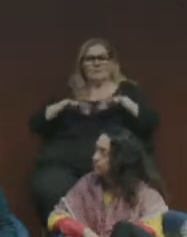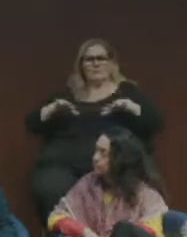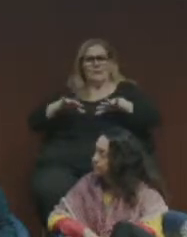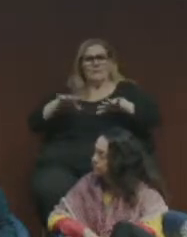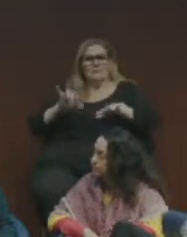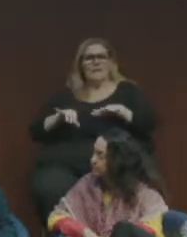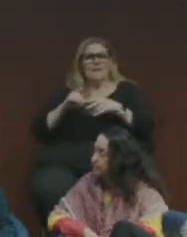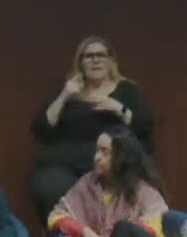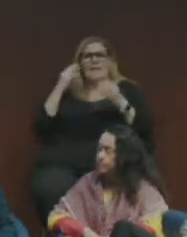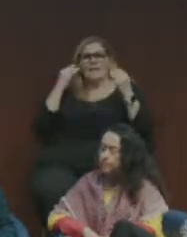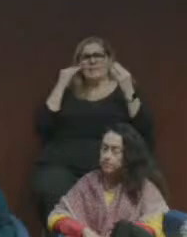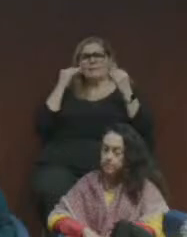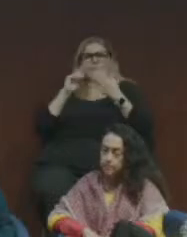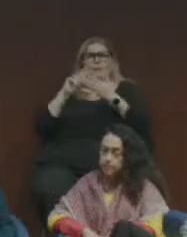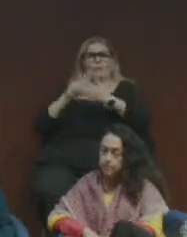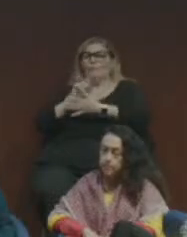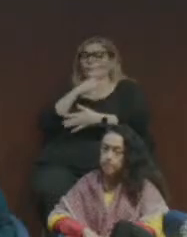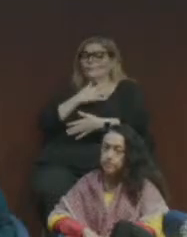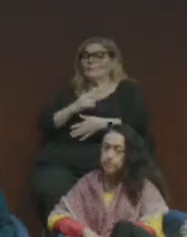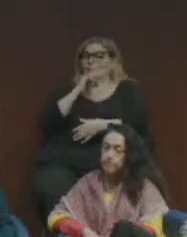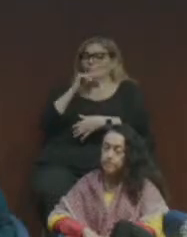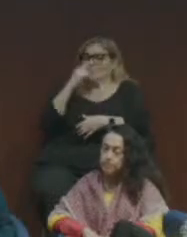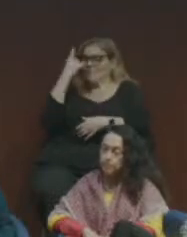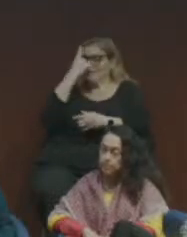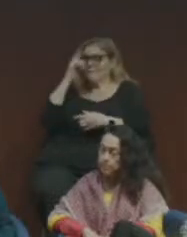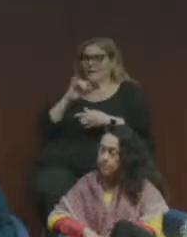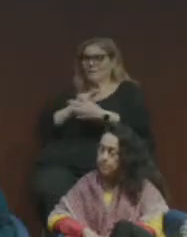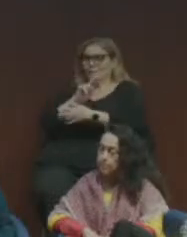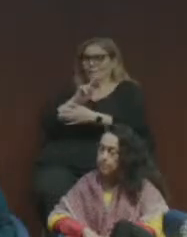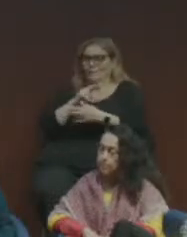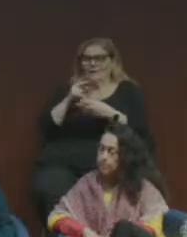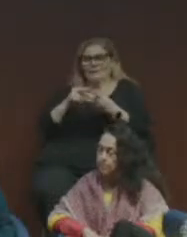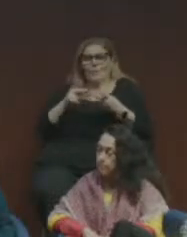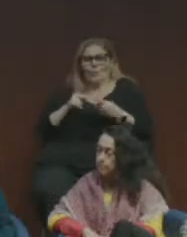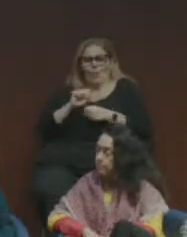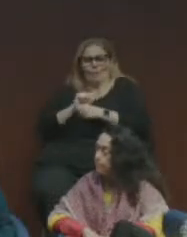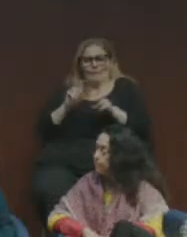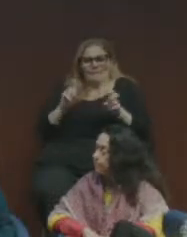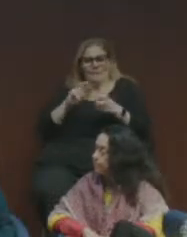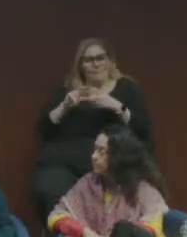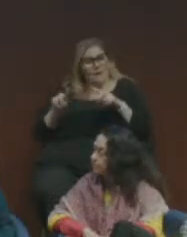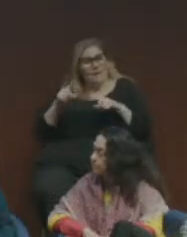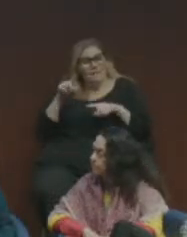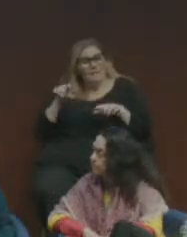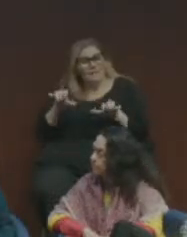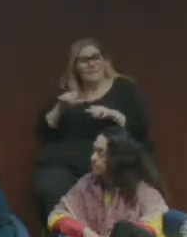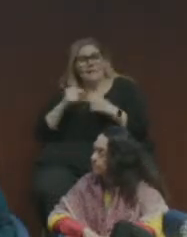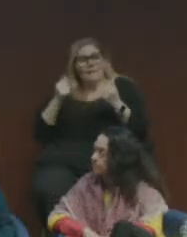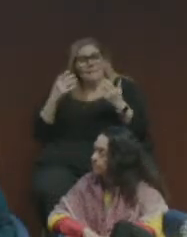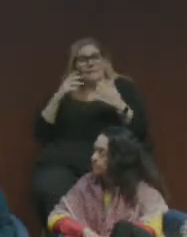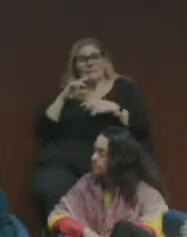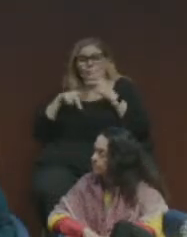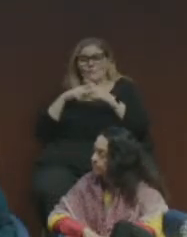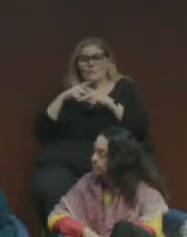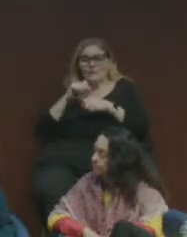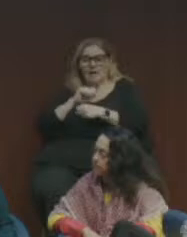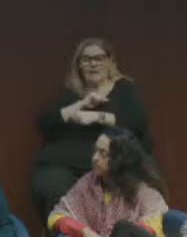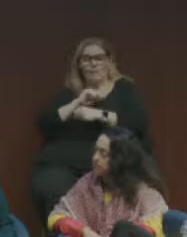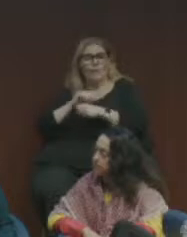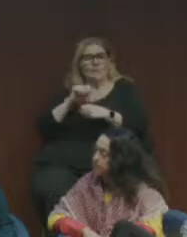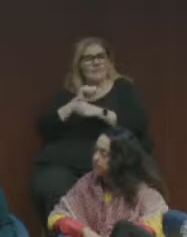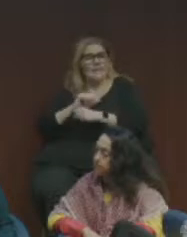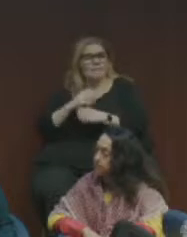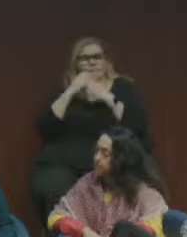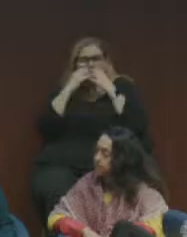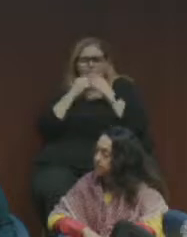often do not think of the university as a site of work, but it is. Yes. And many of us do this work out of a labor of